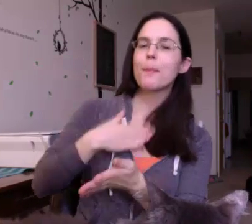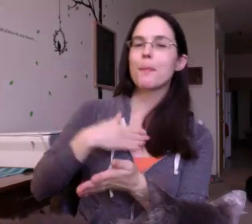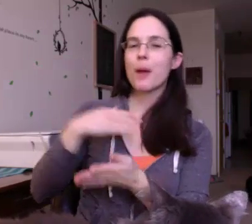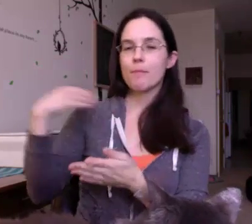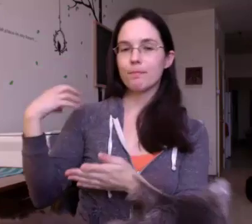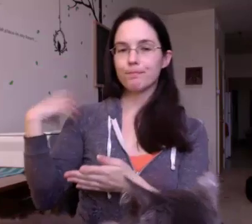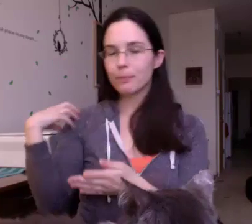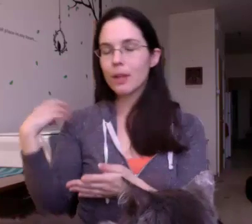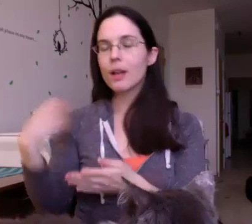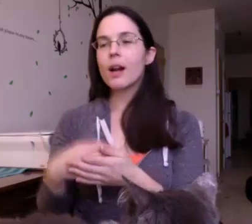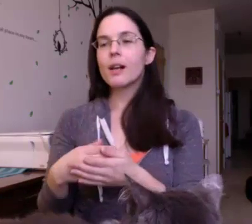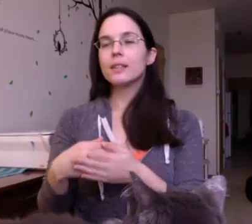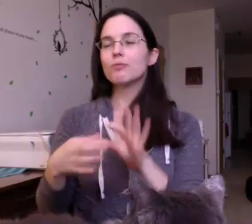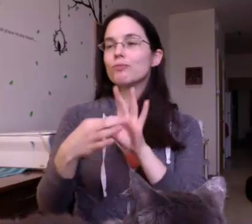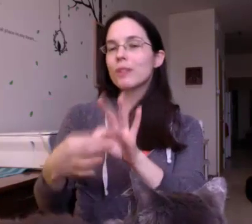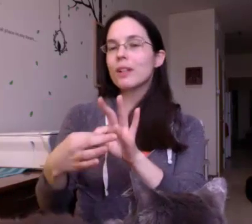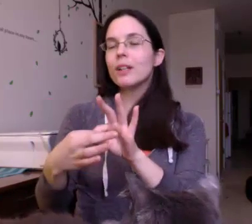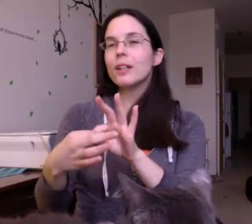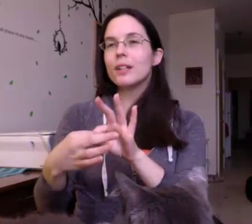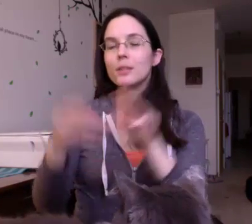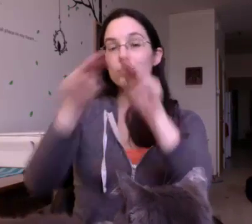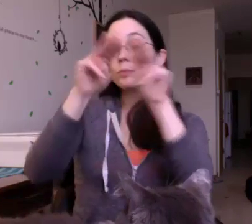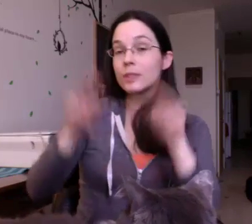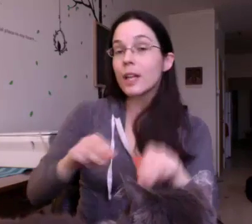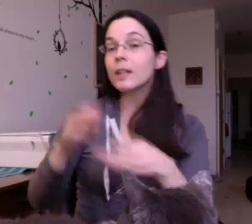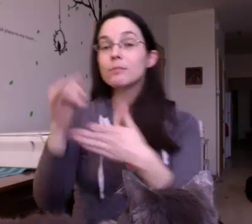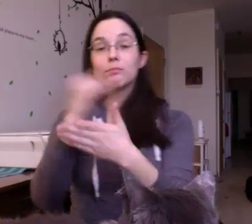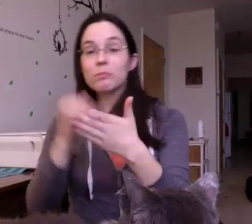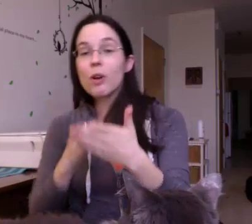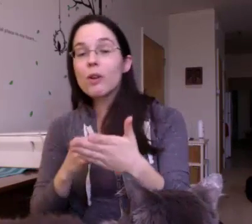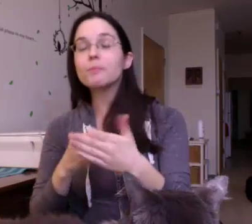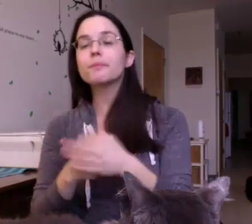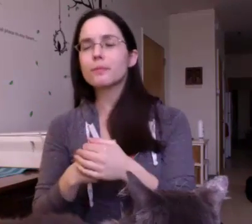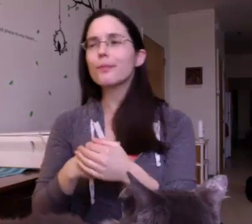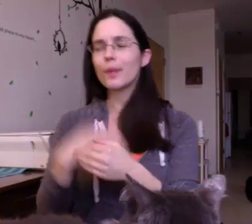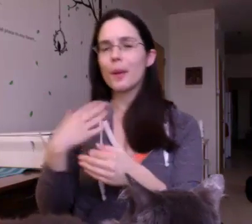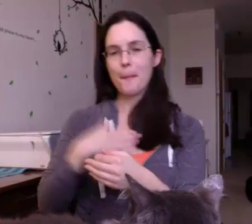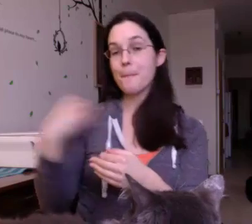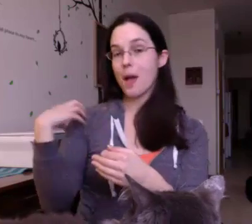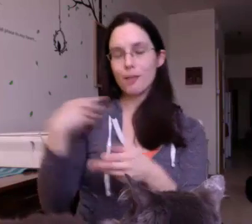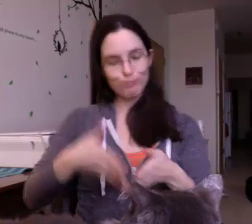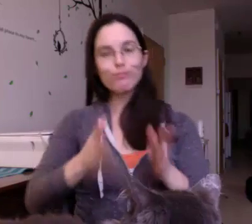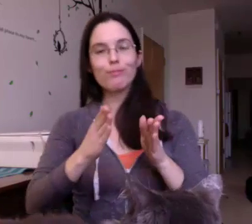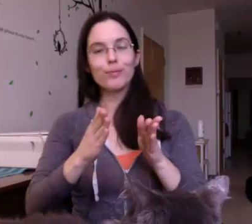art to my boss, who's actually here, and she allowed me to do it. And it took 18 months, a lot of